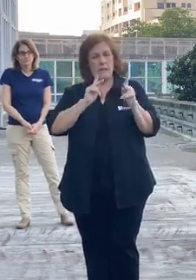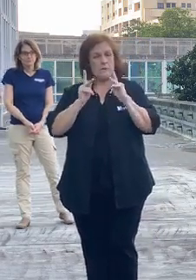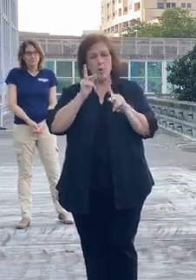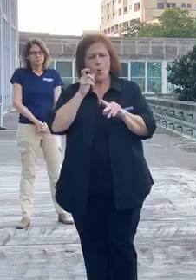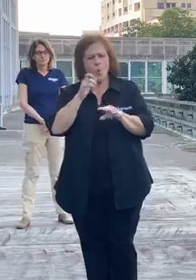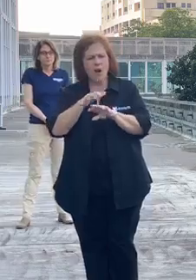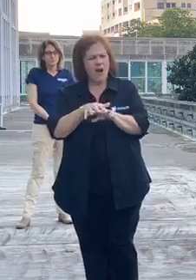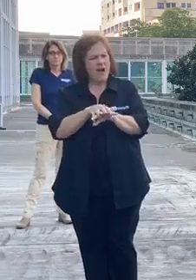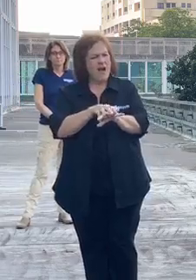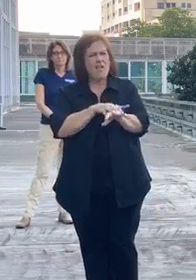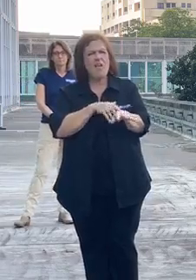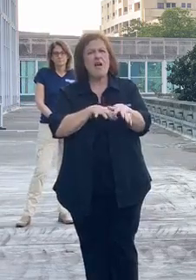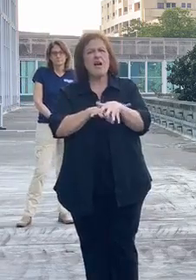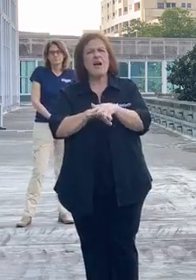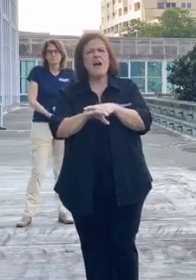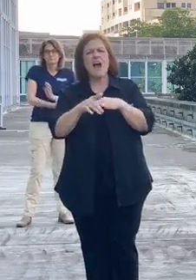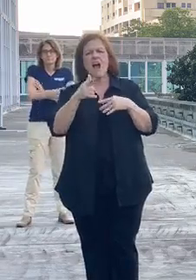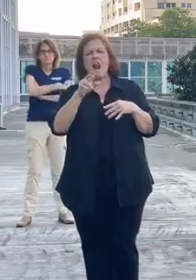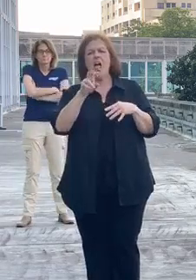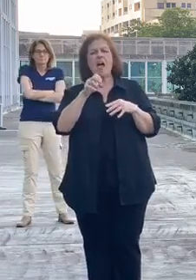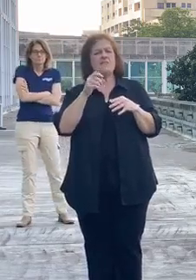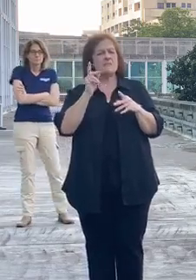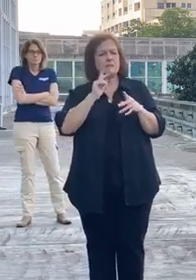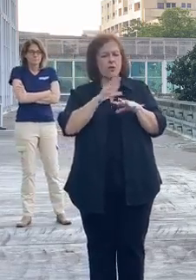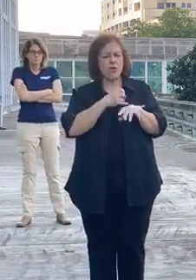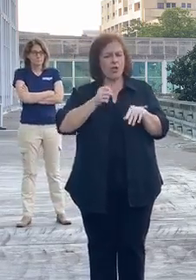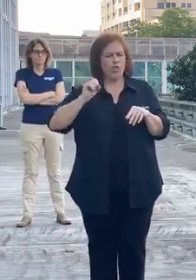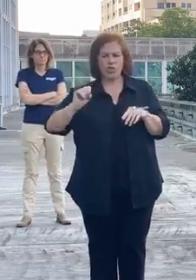disposal? You meaning discarding, throwing away?